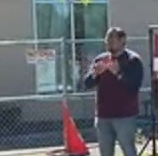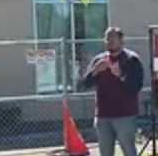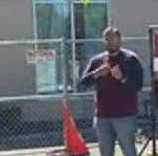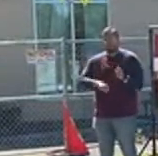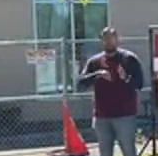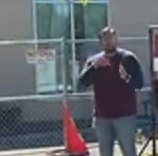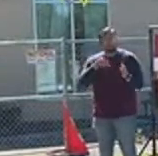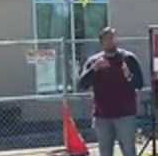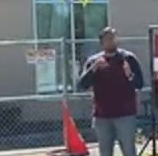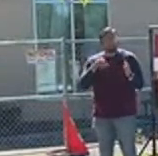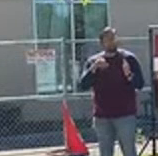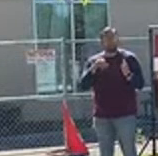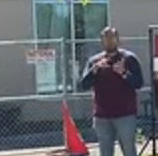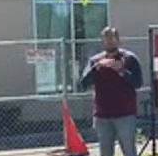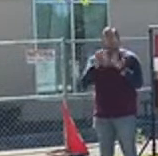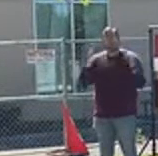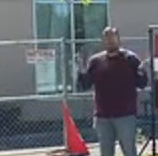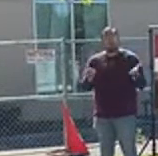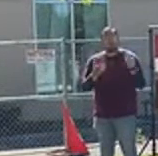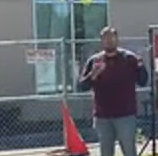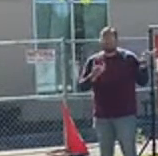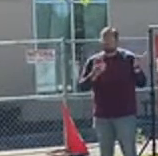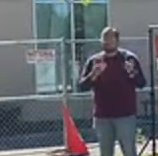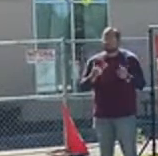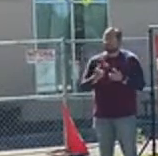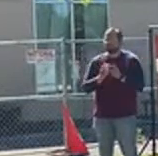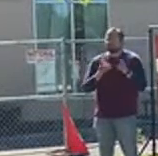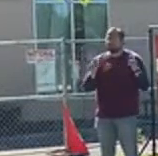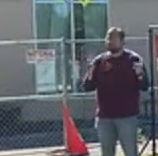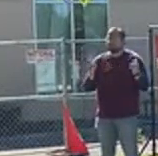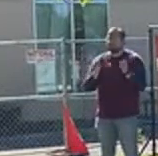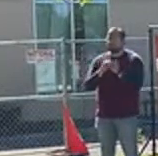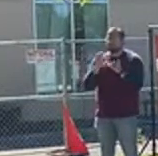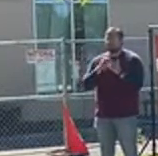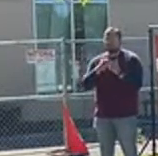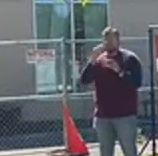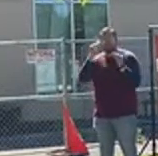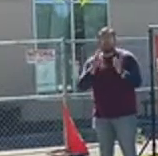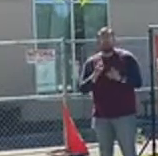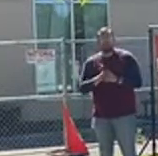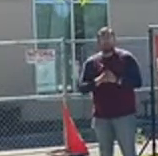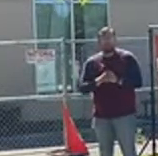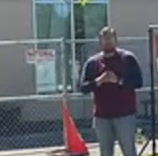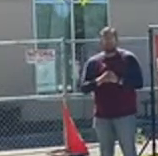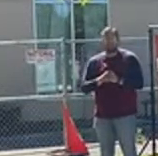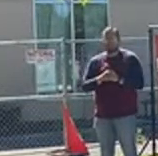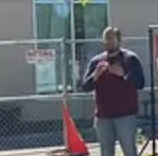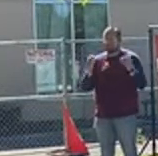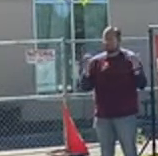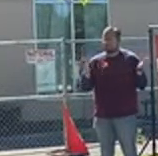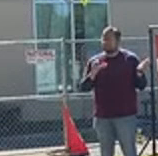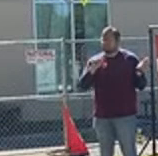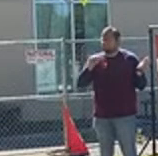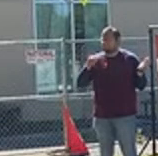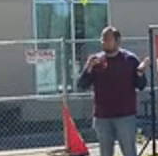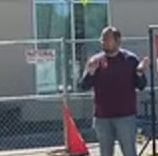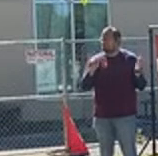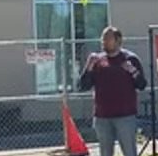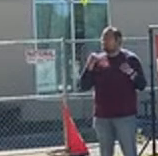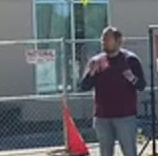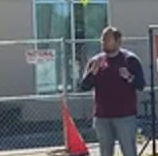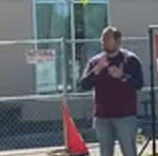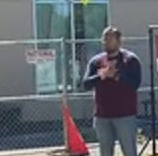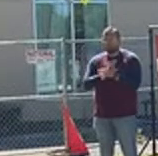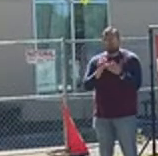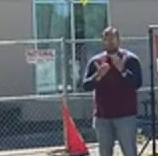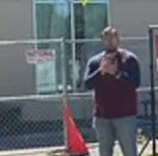be learning here and growing with our teachers. Adams Stevens is a strong school, but with the new